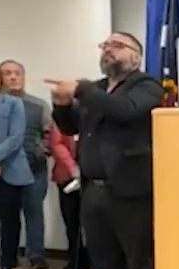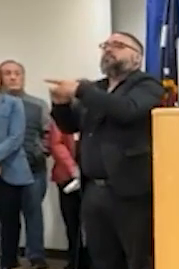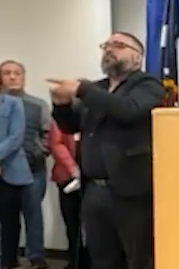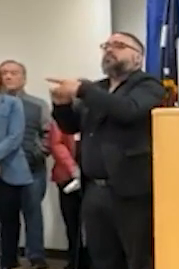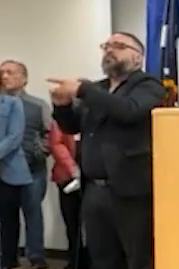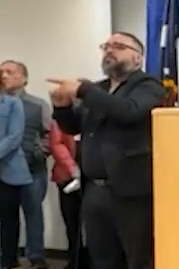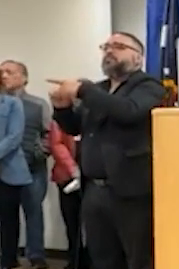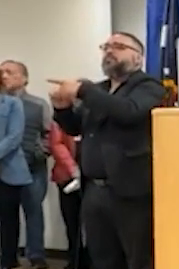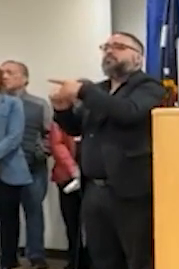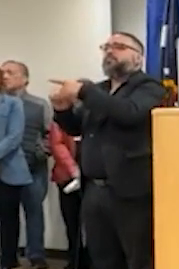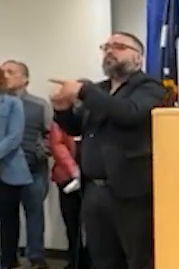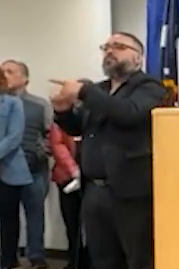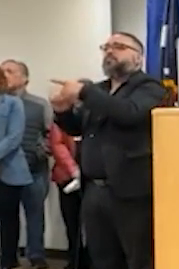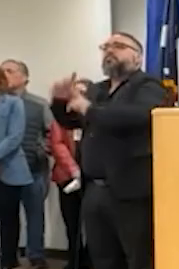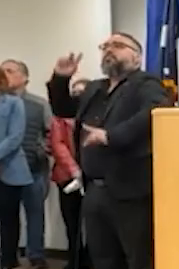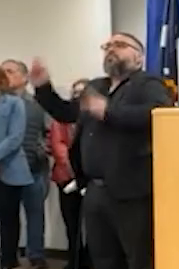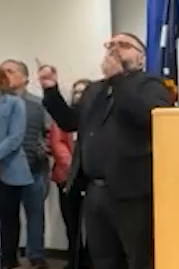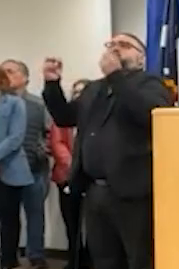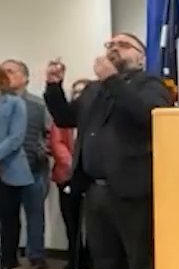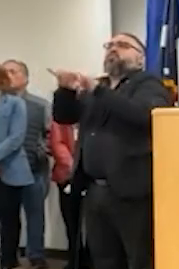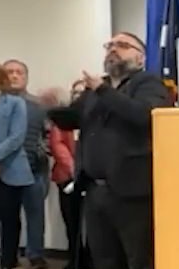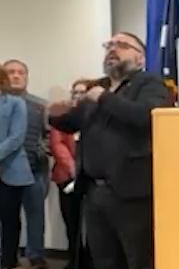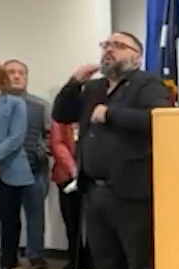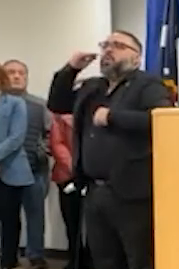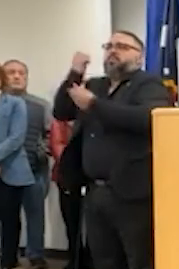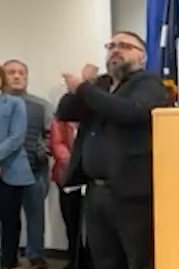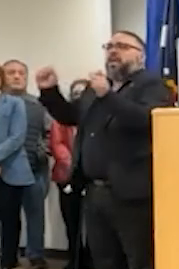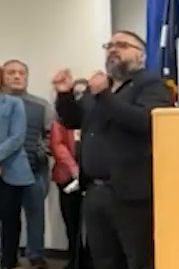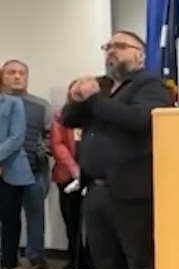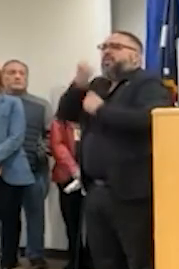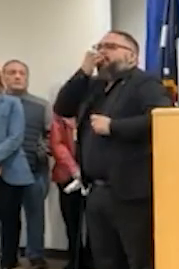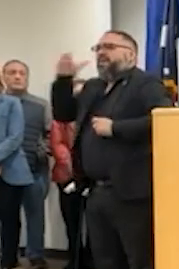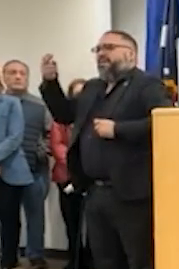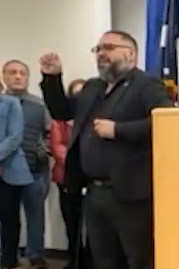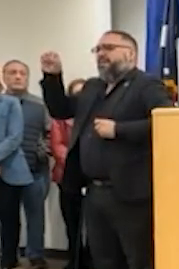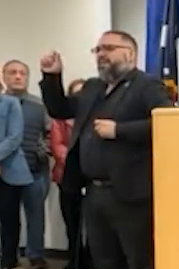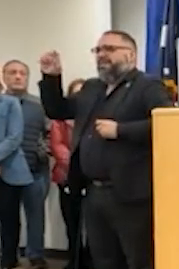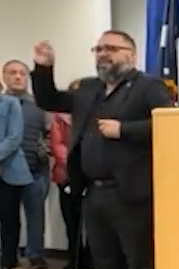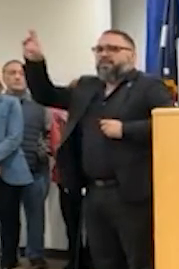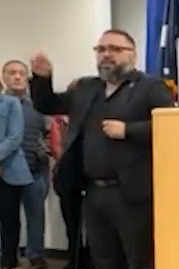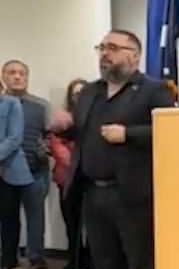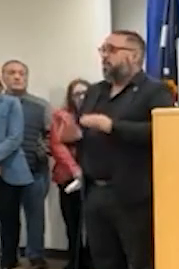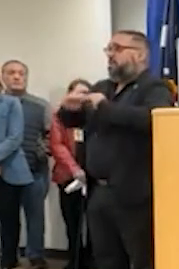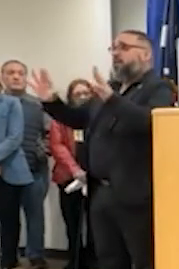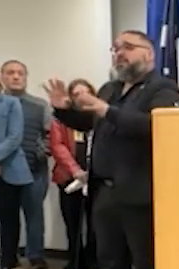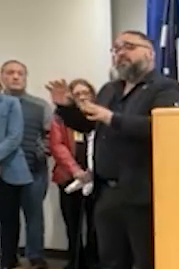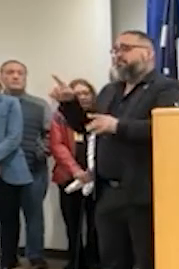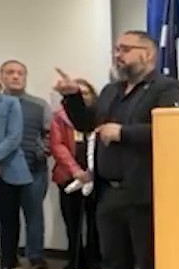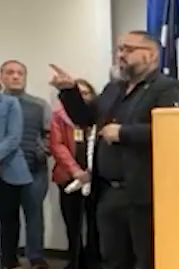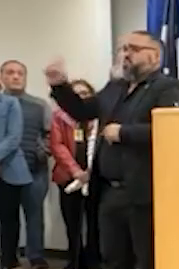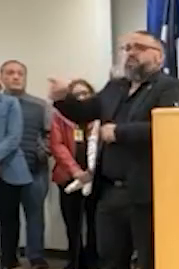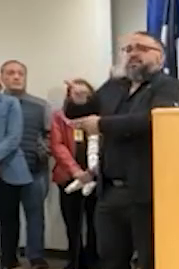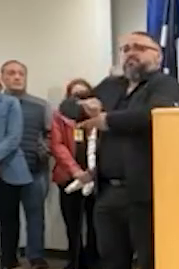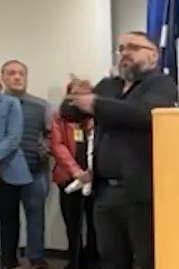what can people do to stay safe at home, space heaters and the such? Obviously, you have to use great care